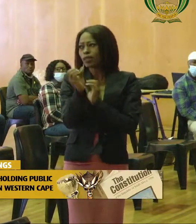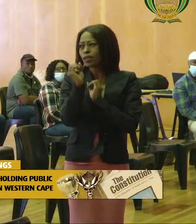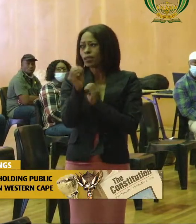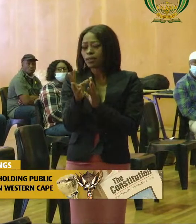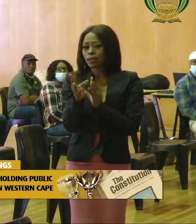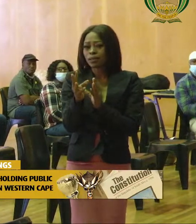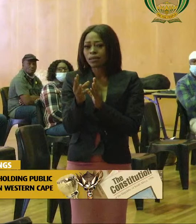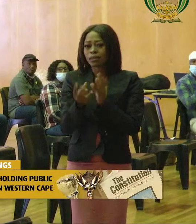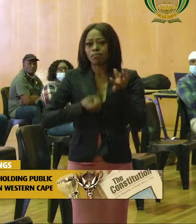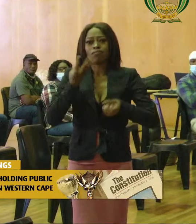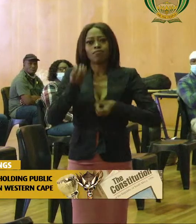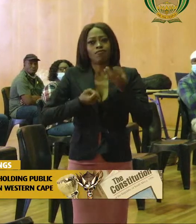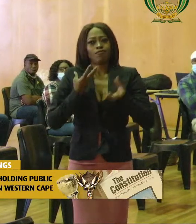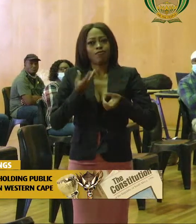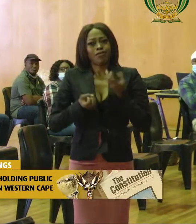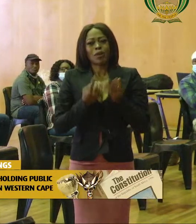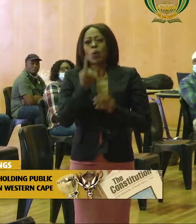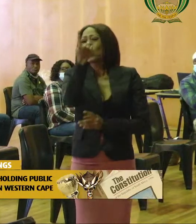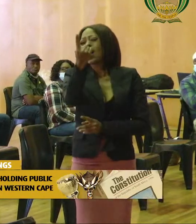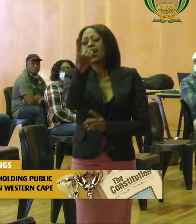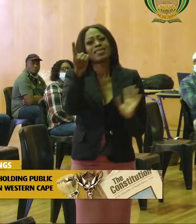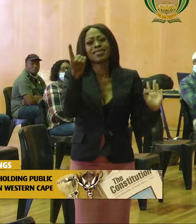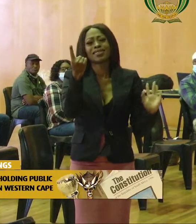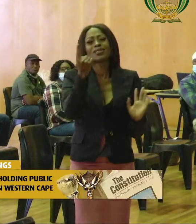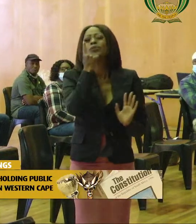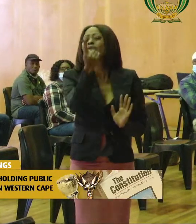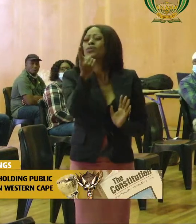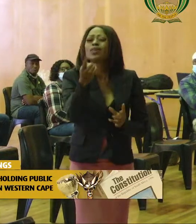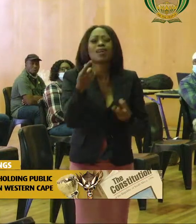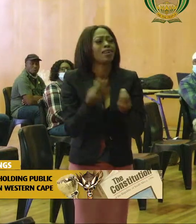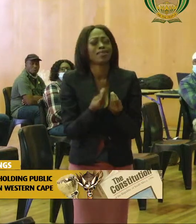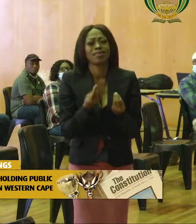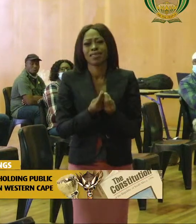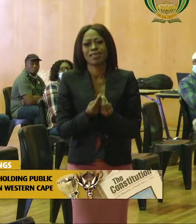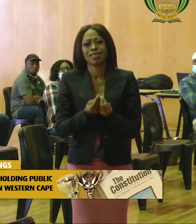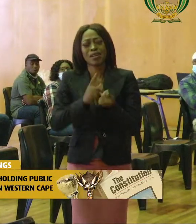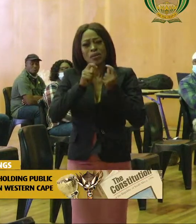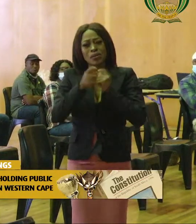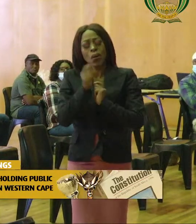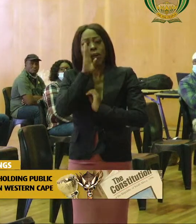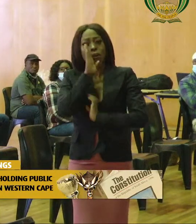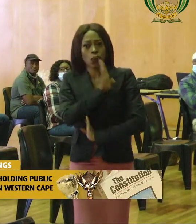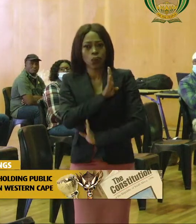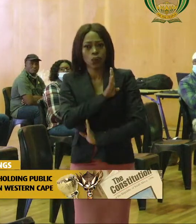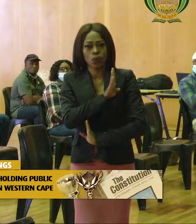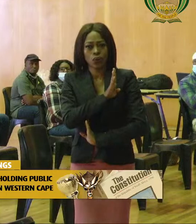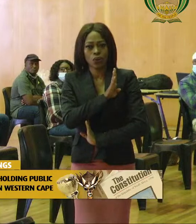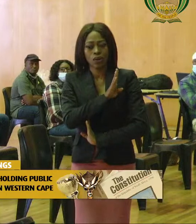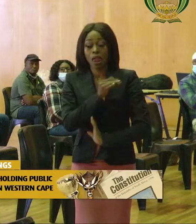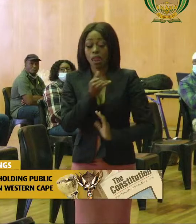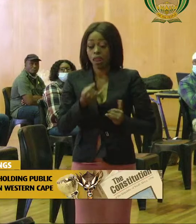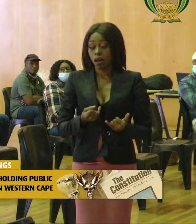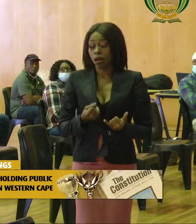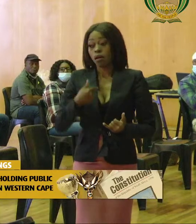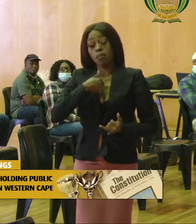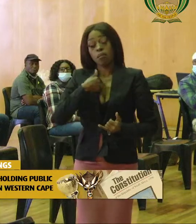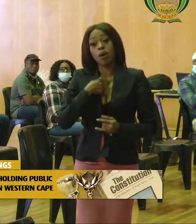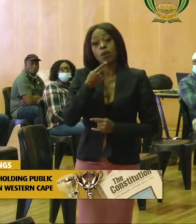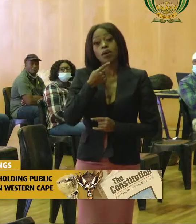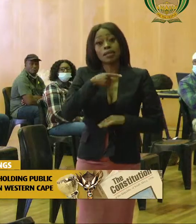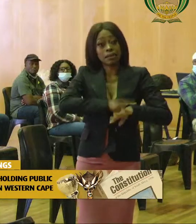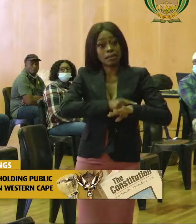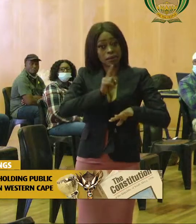abezizele sithetha into enye akho nditshintshileyo. Naw bendizawuthi ke ngoku namna ngela